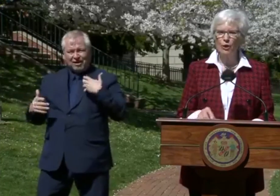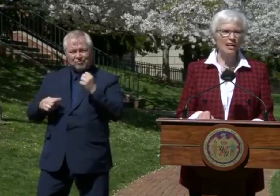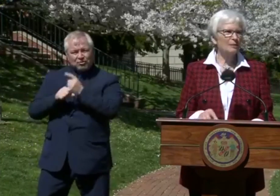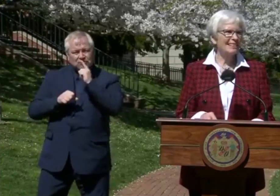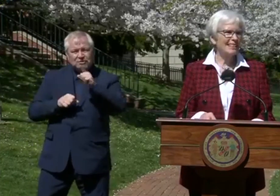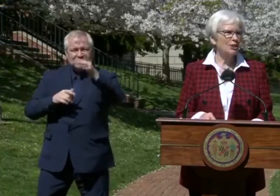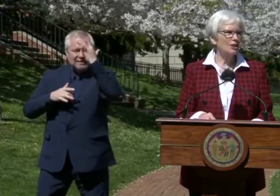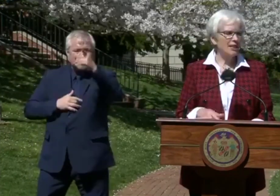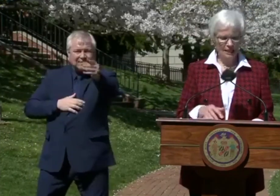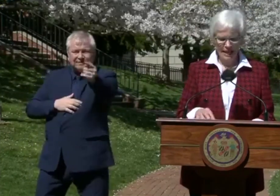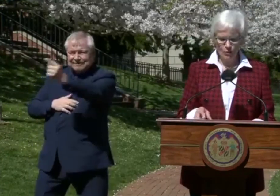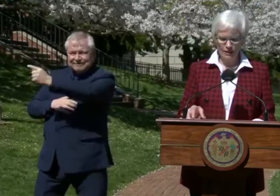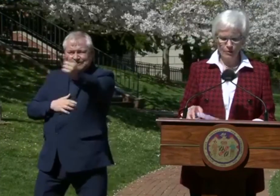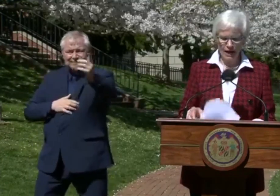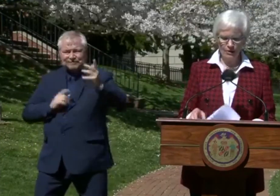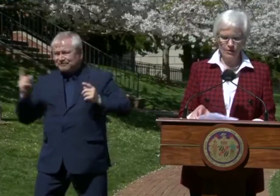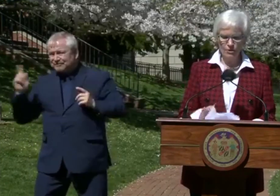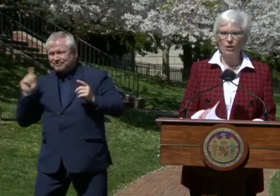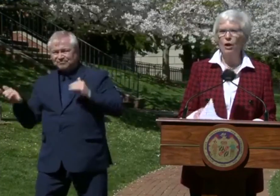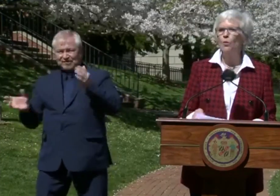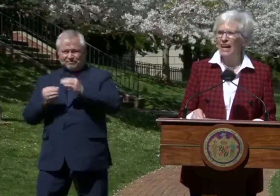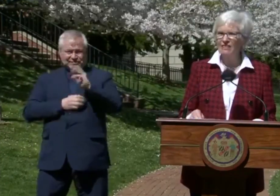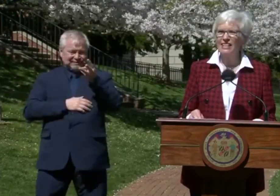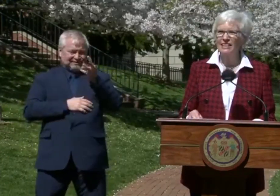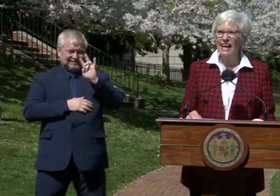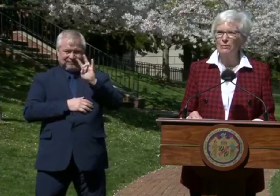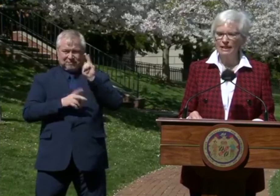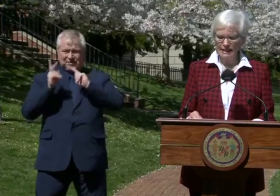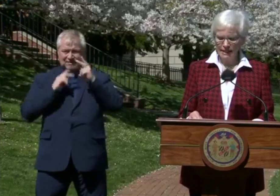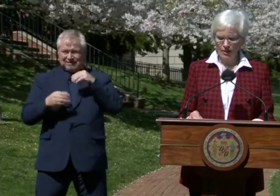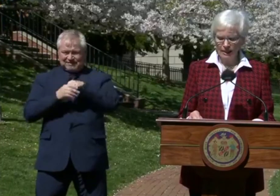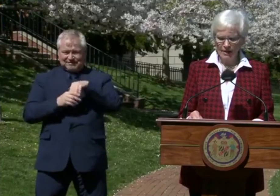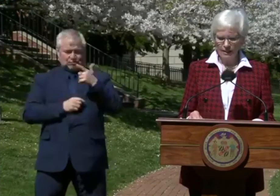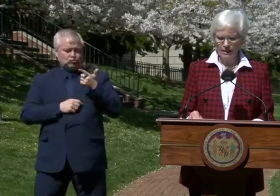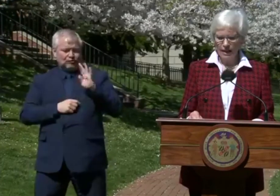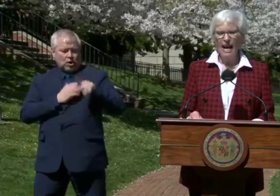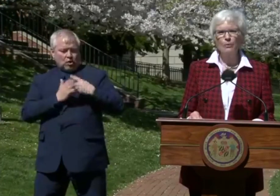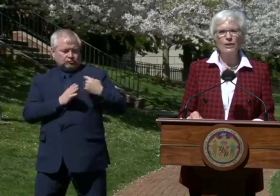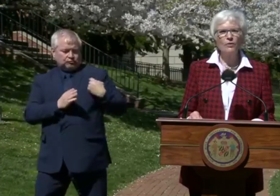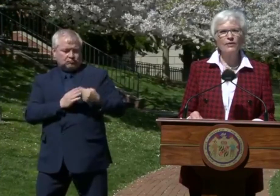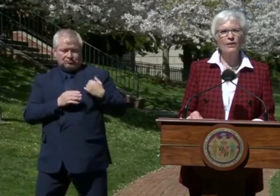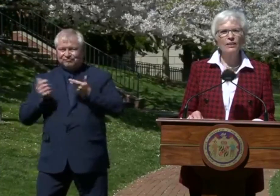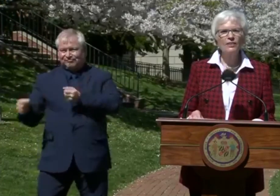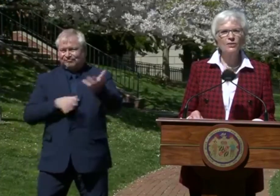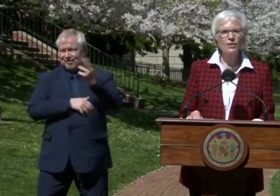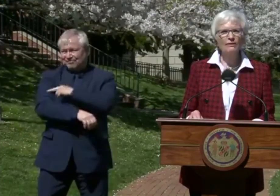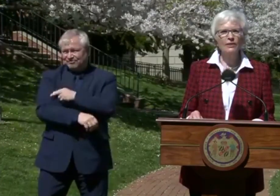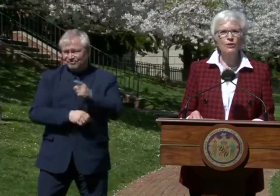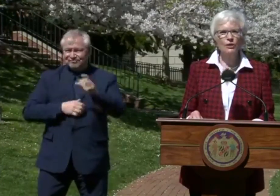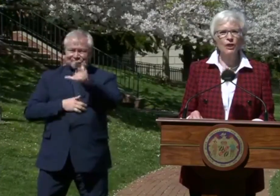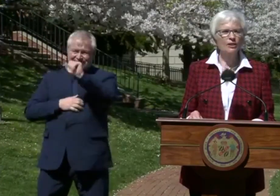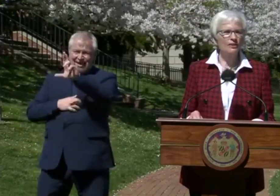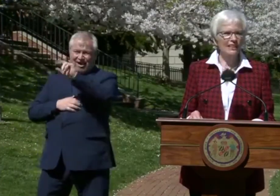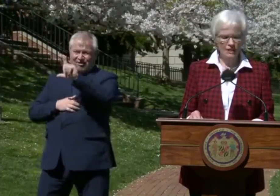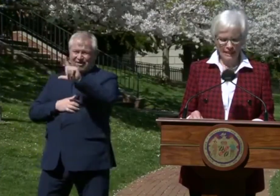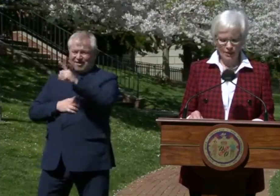new hospitalizations in the last 24 hours. We have a deadly outbreak in Carroll County, and we know that there are clusters of